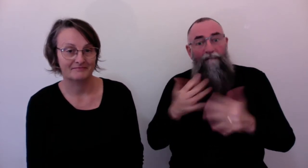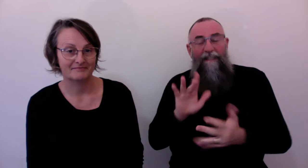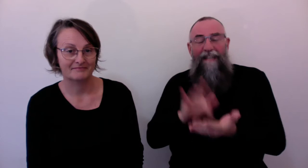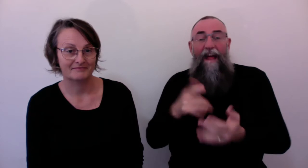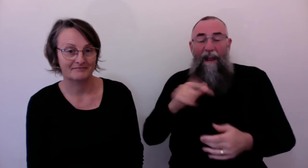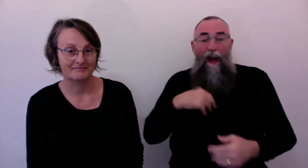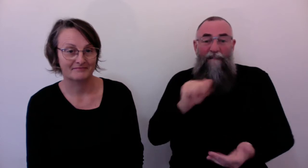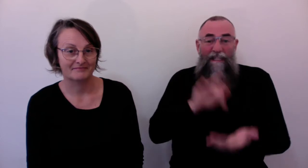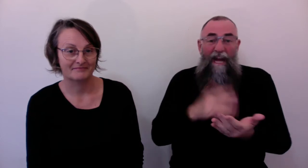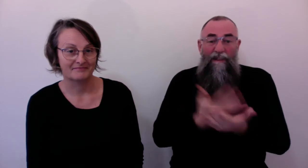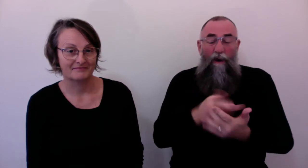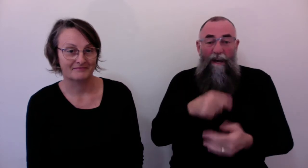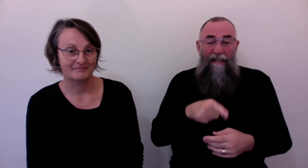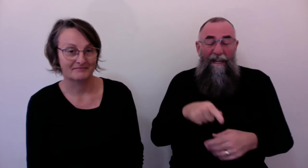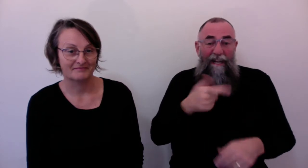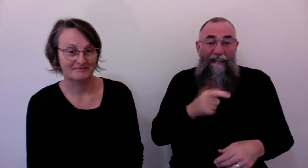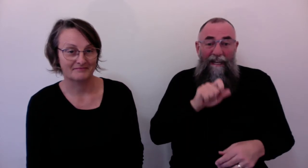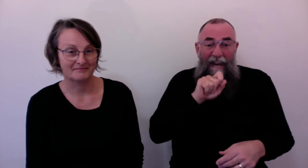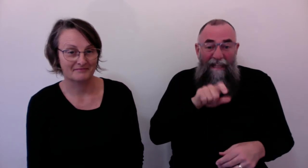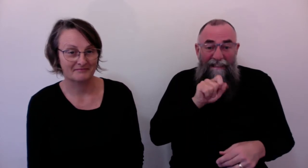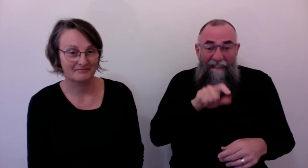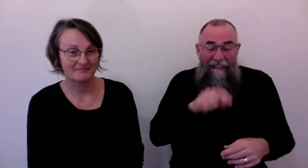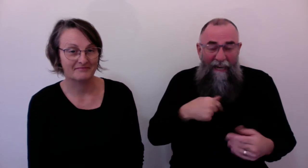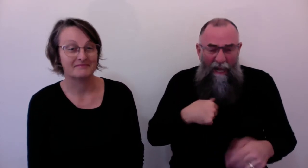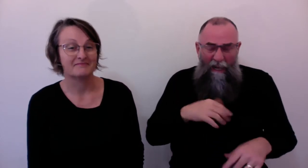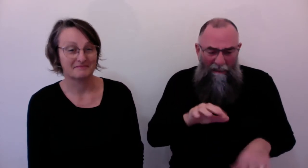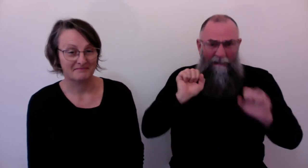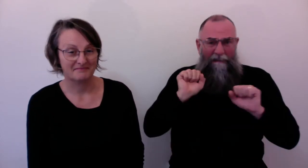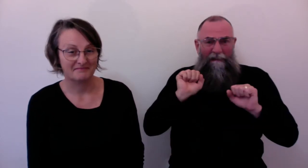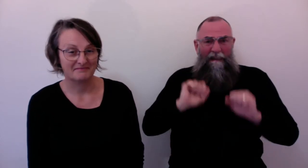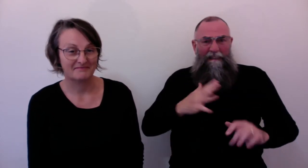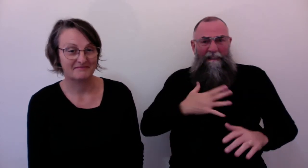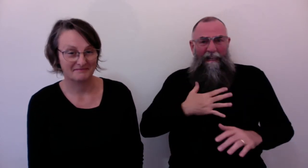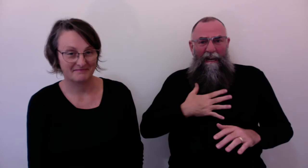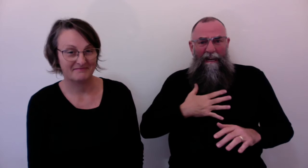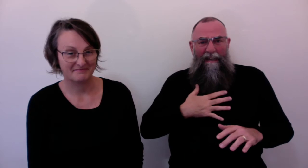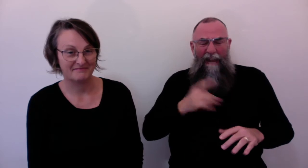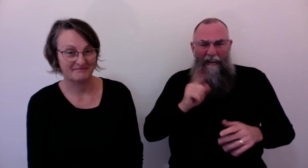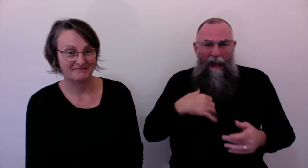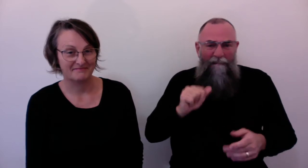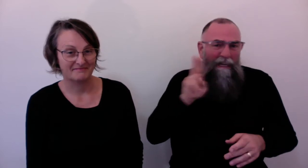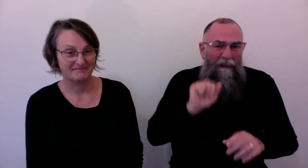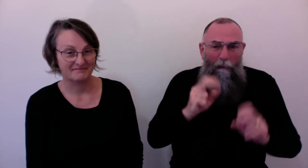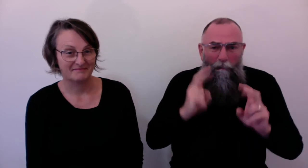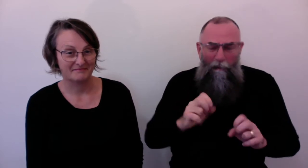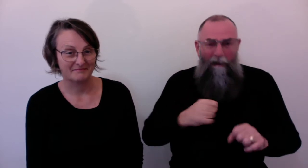part, the lizards or the poo? Both. Okay. nice. They're both bad. Yeah. So, yeah. Yeah, the glorified idea